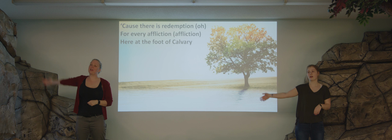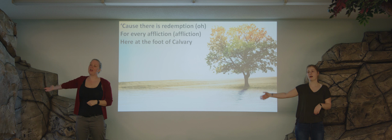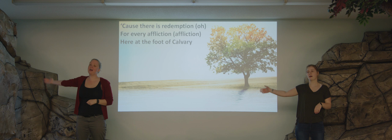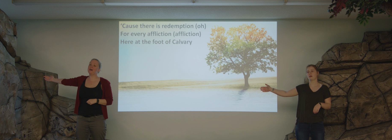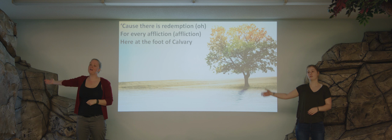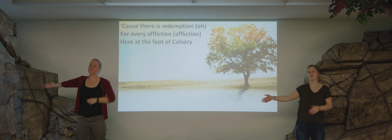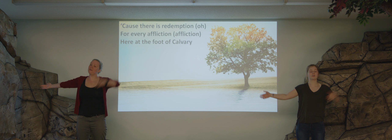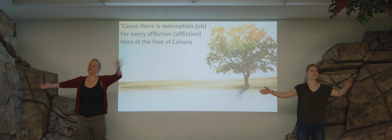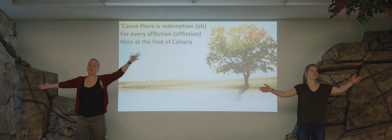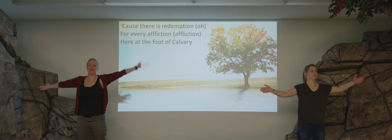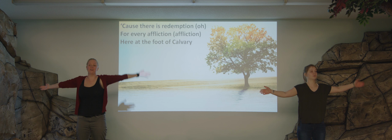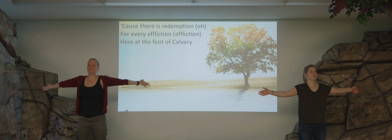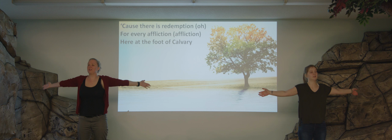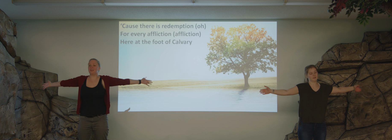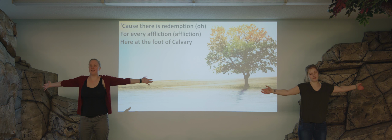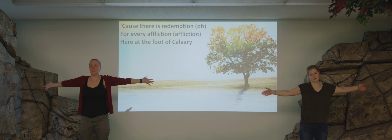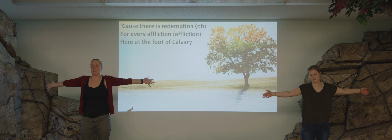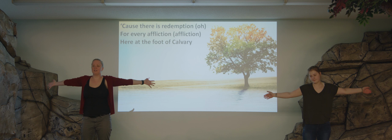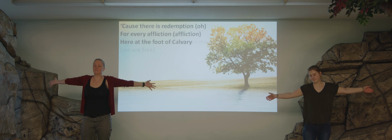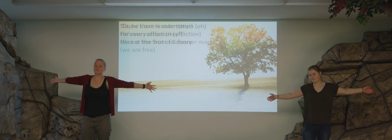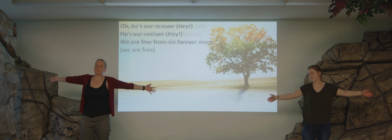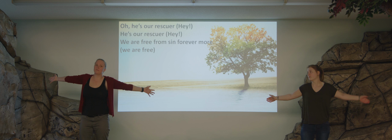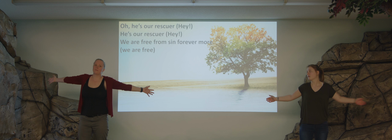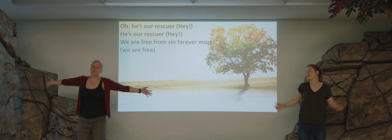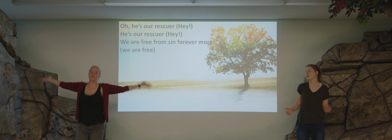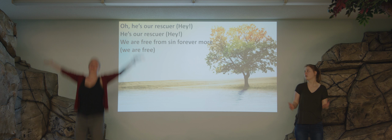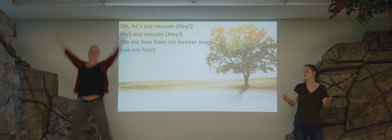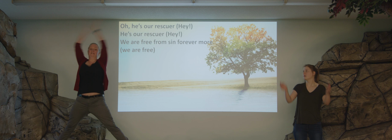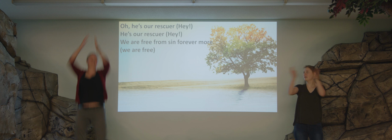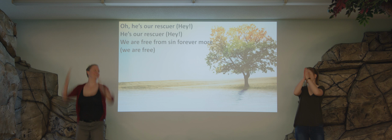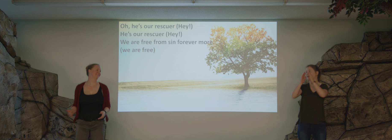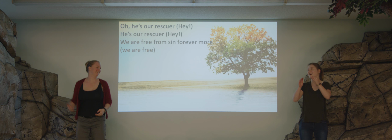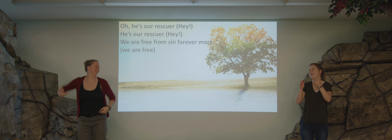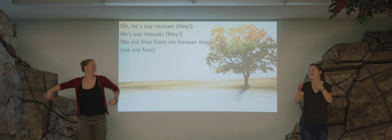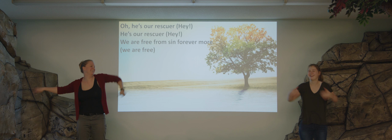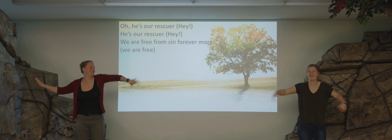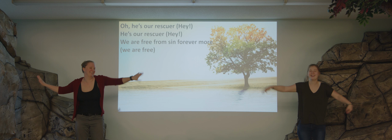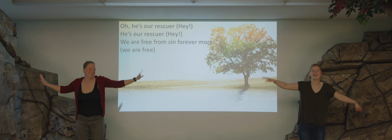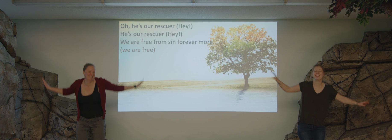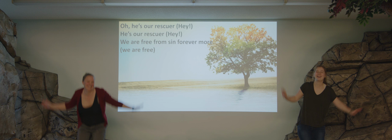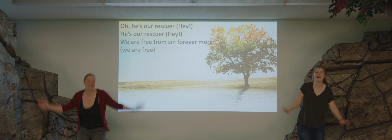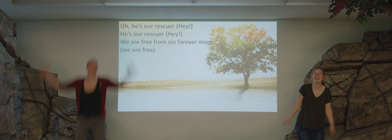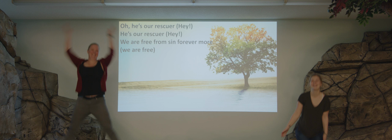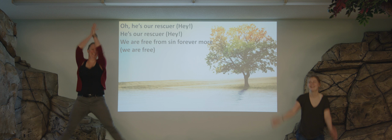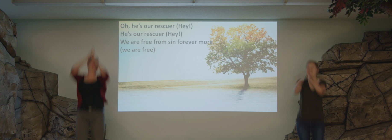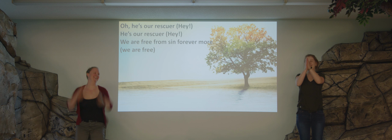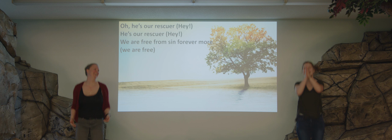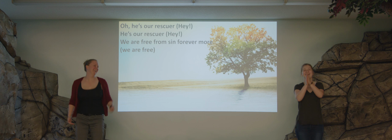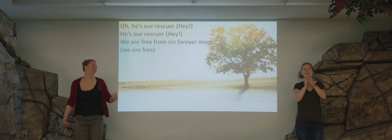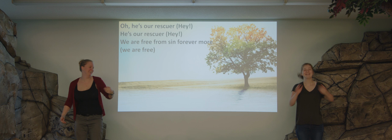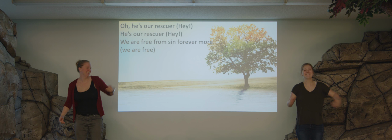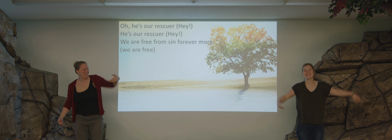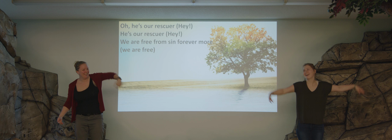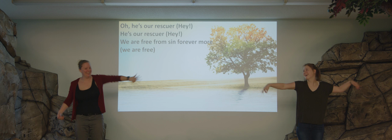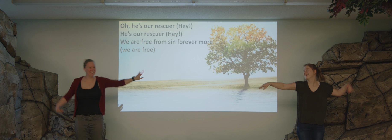Calvary. Oh he's our rescuer, he's our